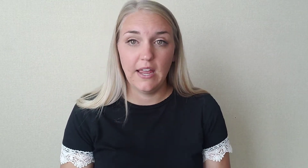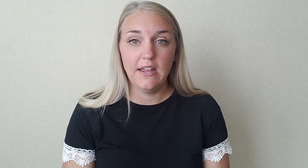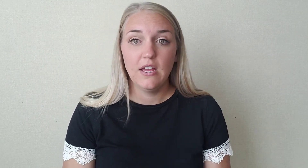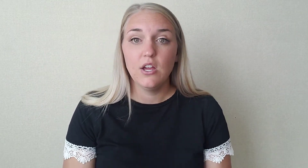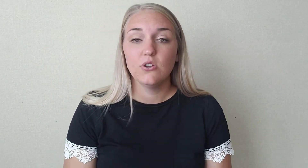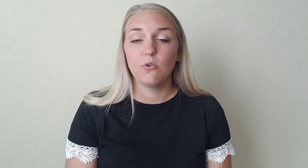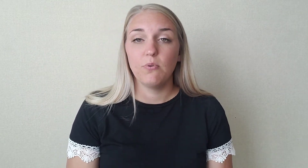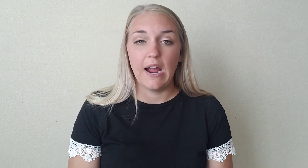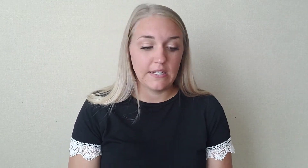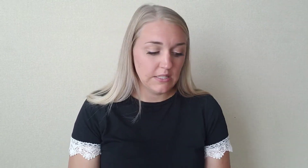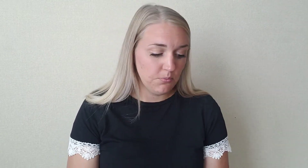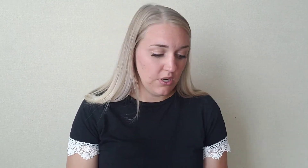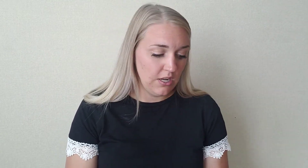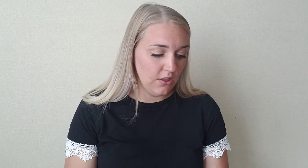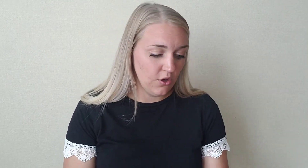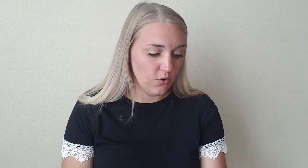okay? So practice putting those